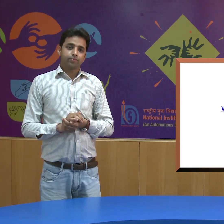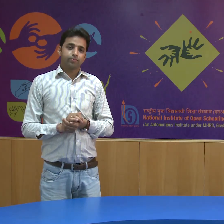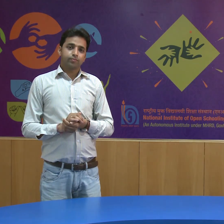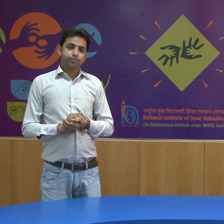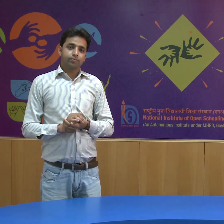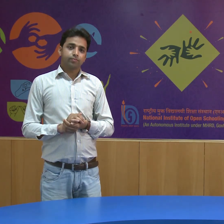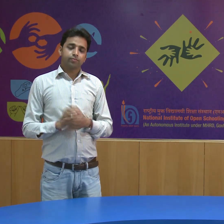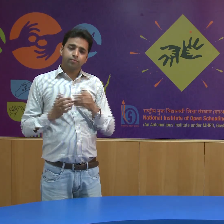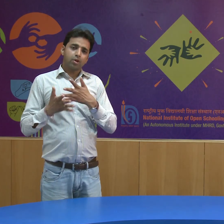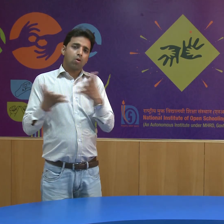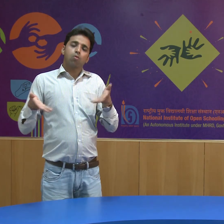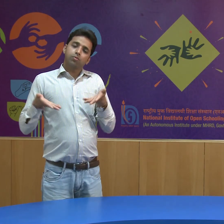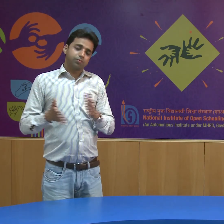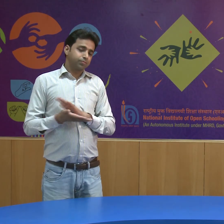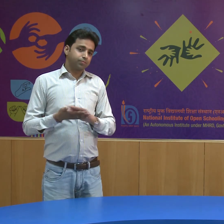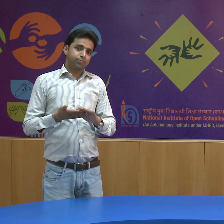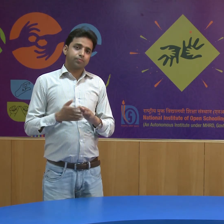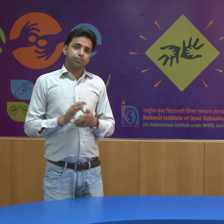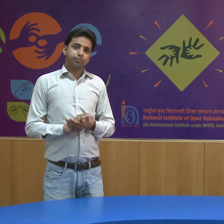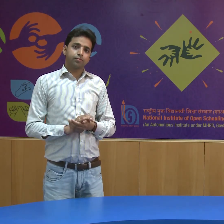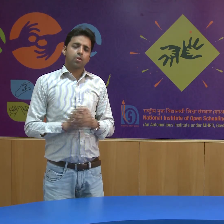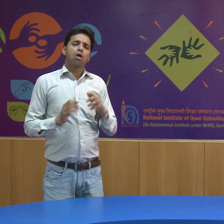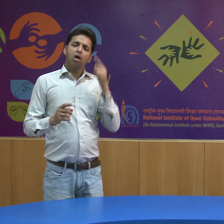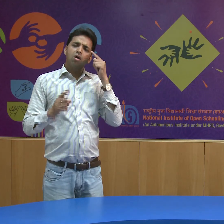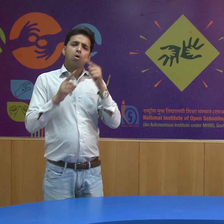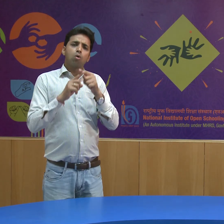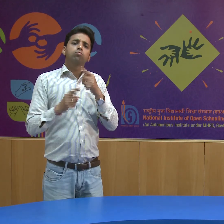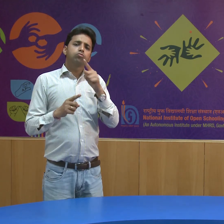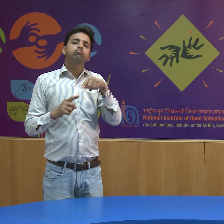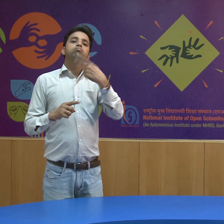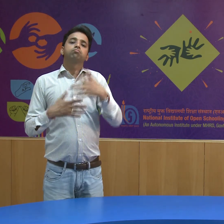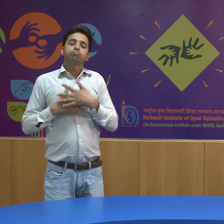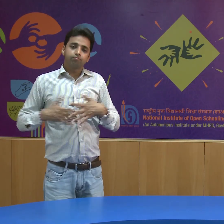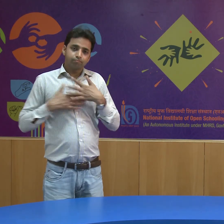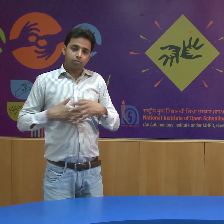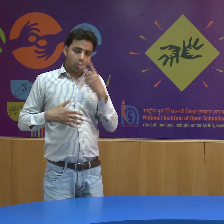That's all for today. I hope you have enjoyed watching this video.